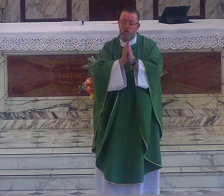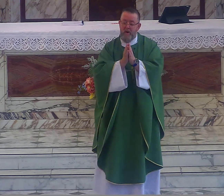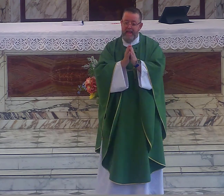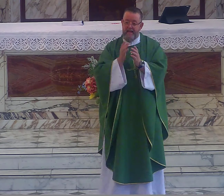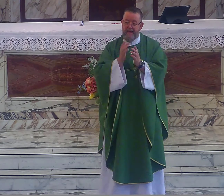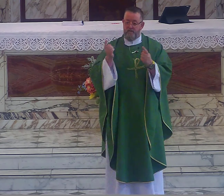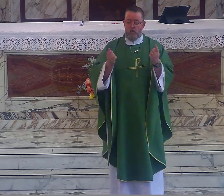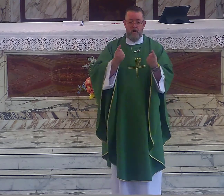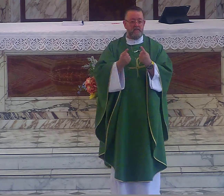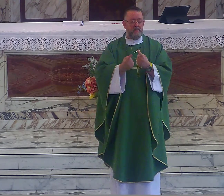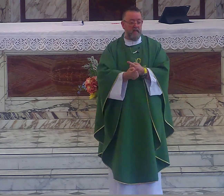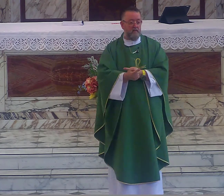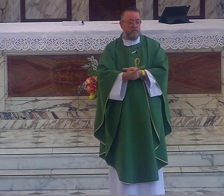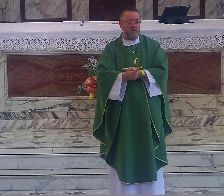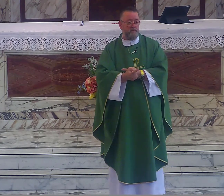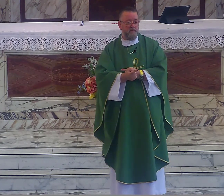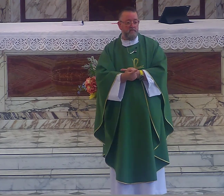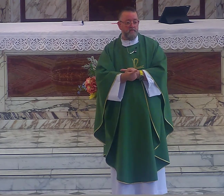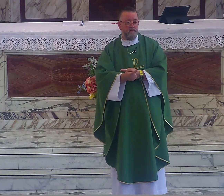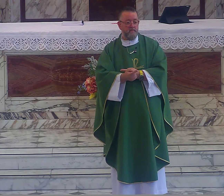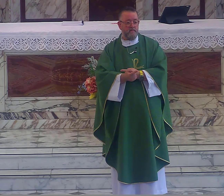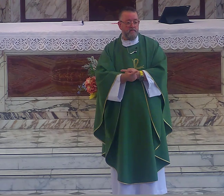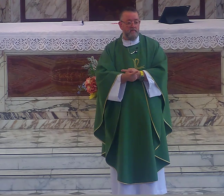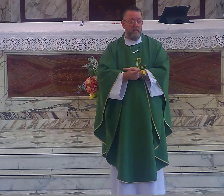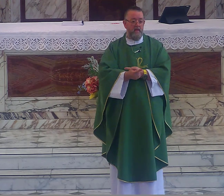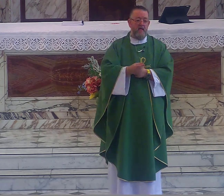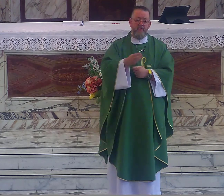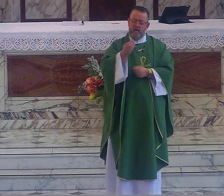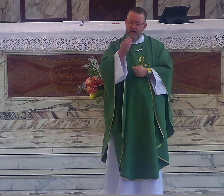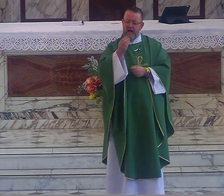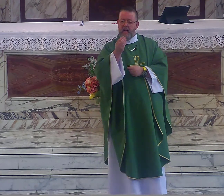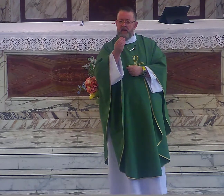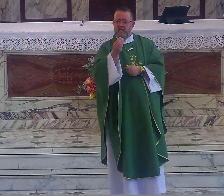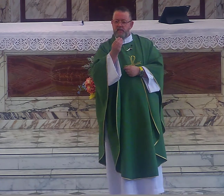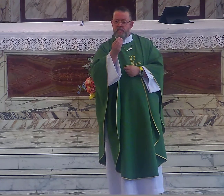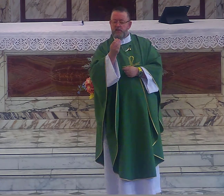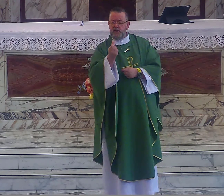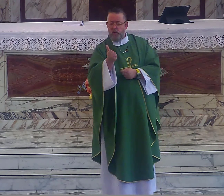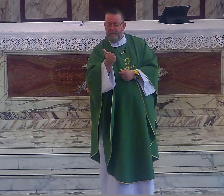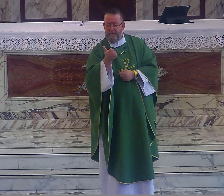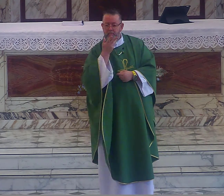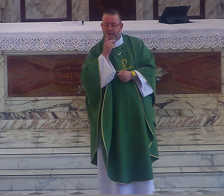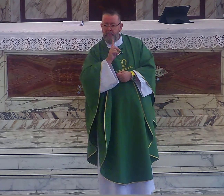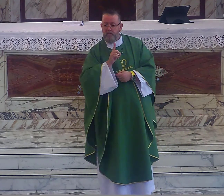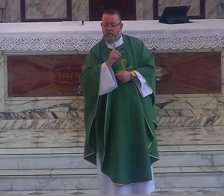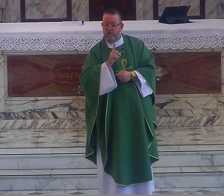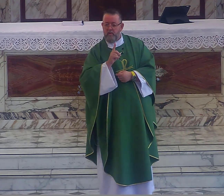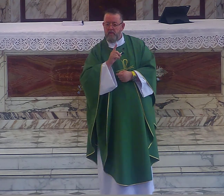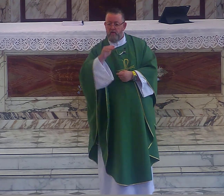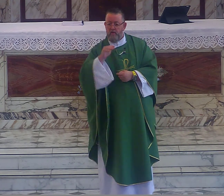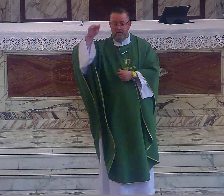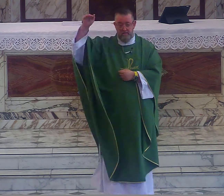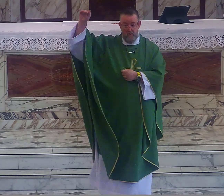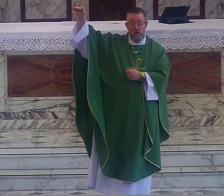need to pray for ourselves. There are some